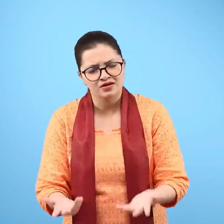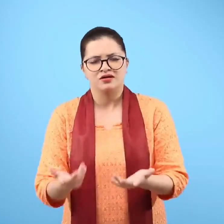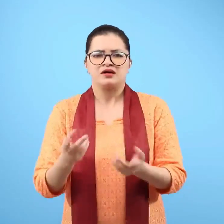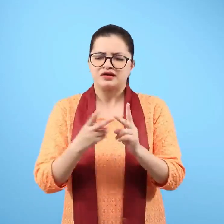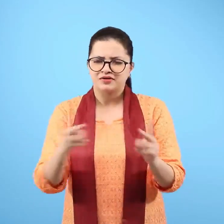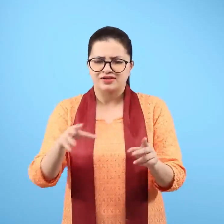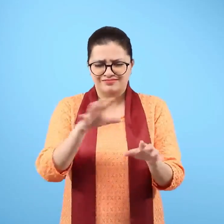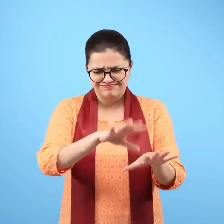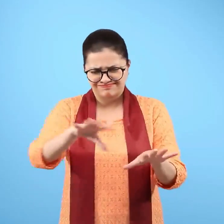garden, etc.